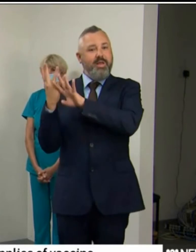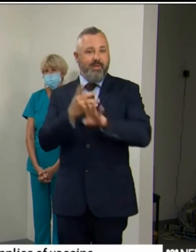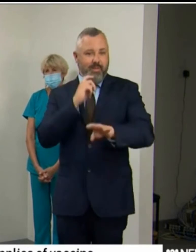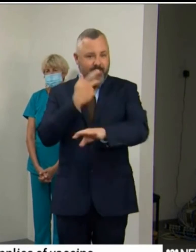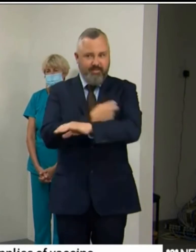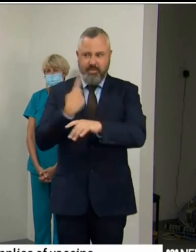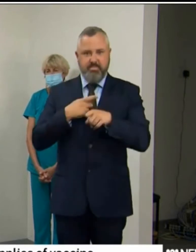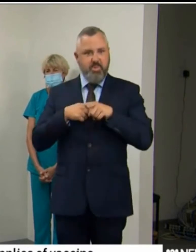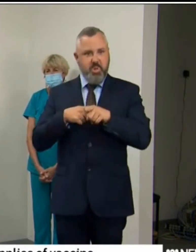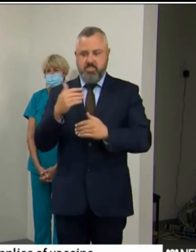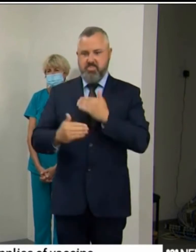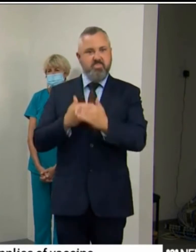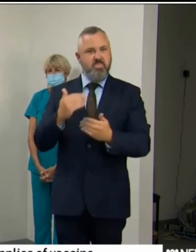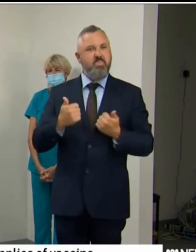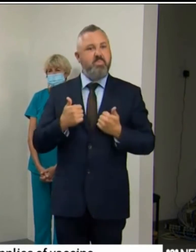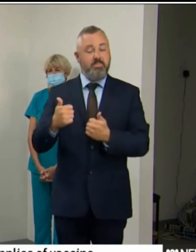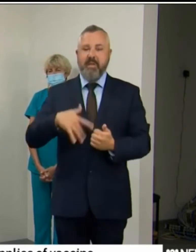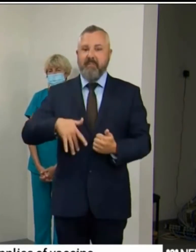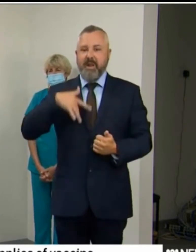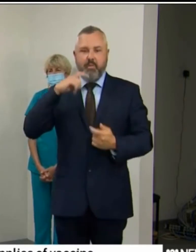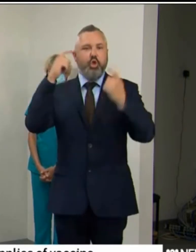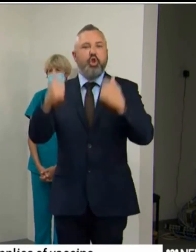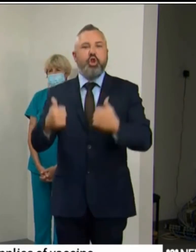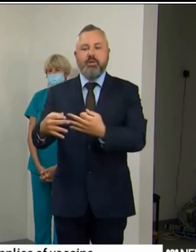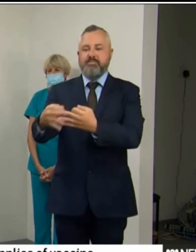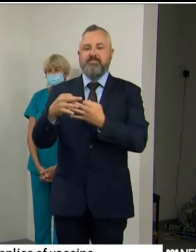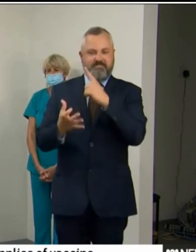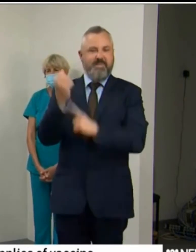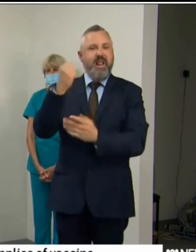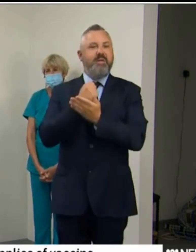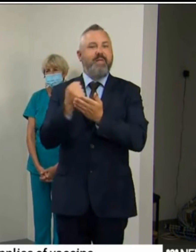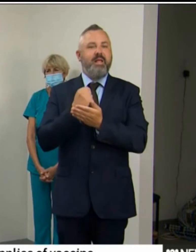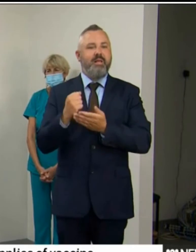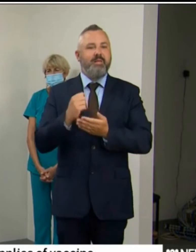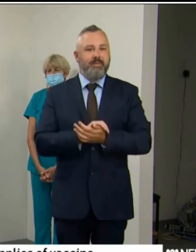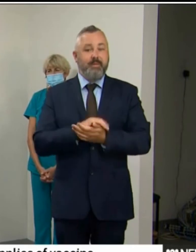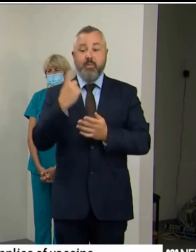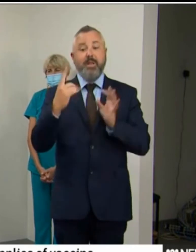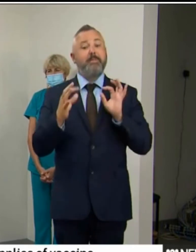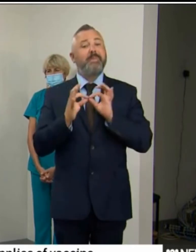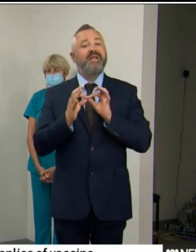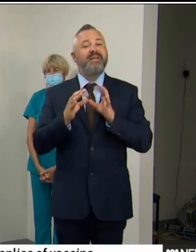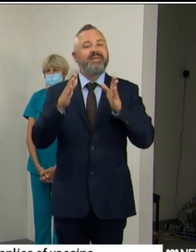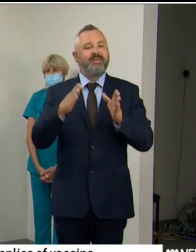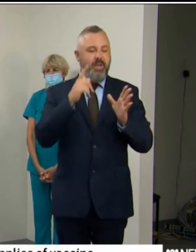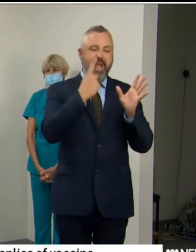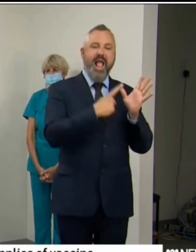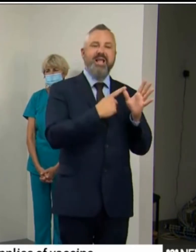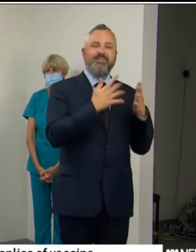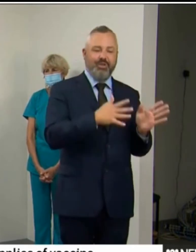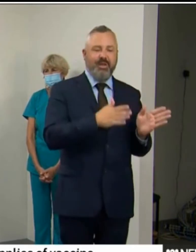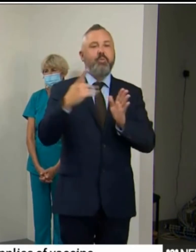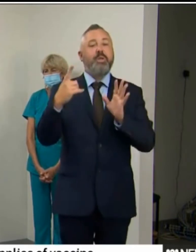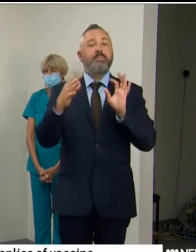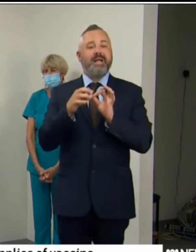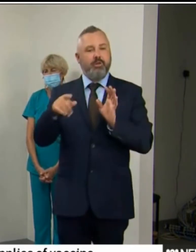bring forward slightly some of what's called the 1B, the next phase health workers. That will be state to state dependent. So I'll just